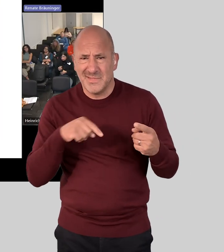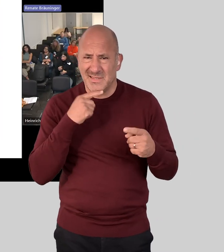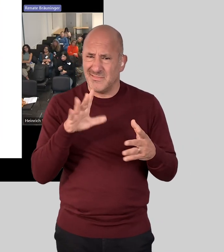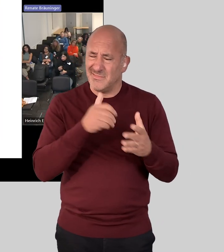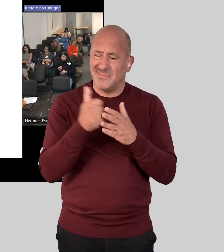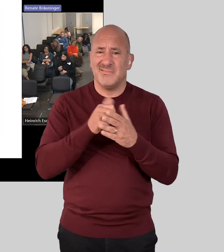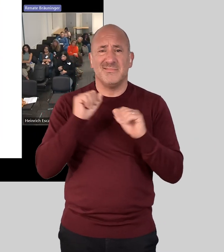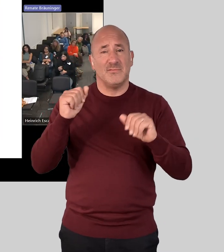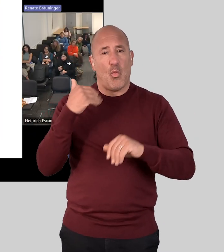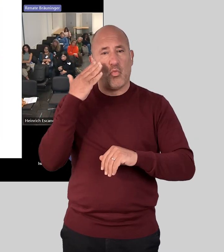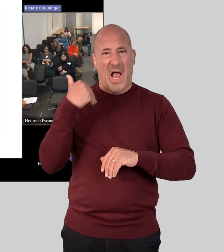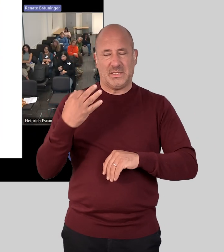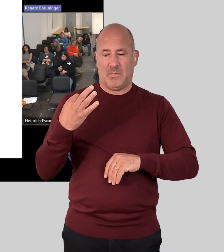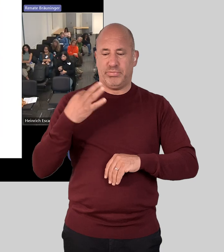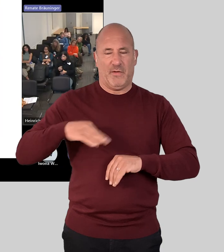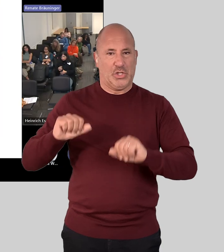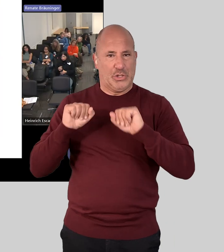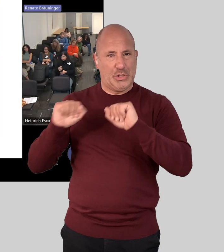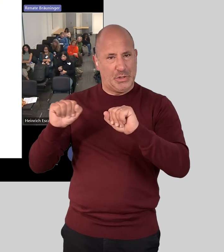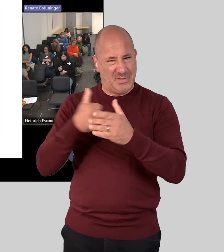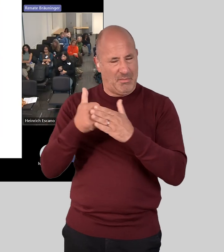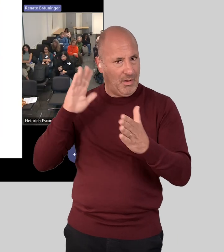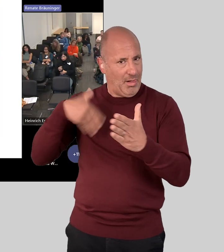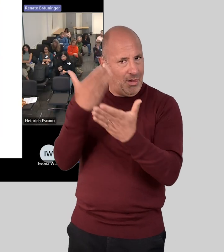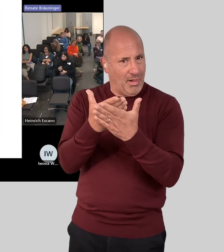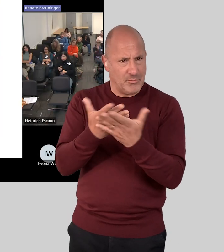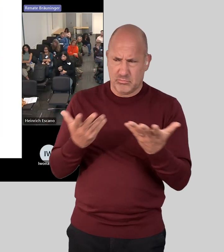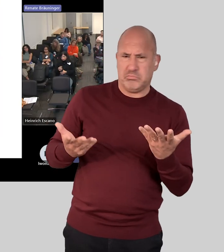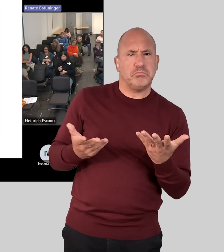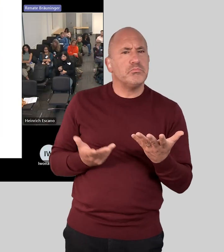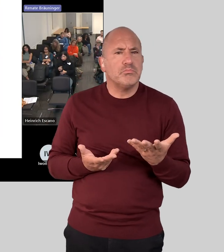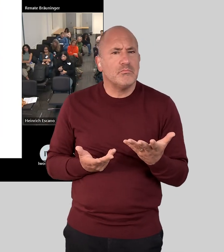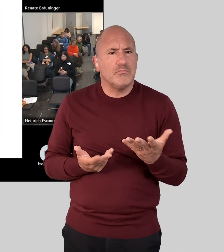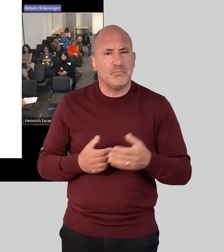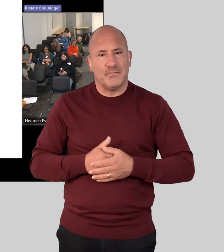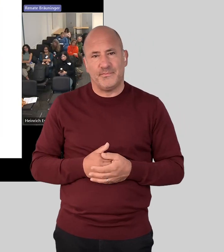and between her pop culture and high art sources,